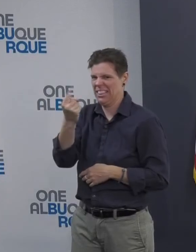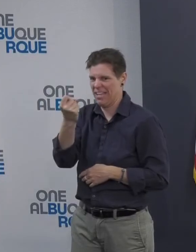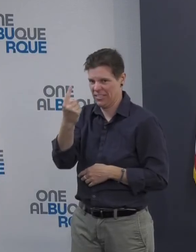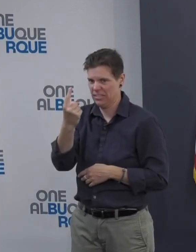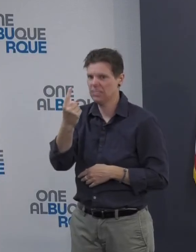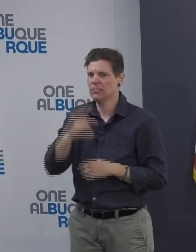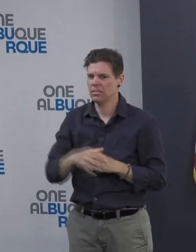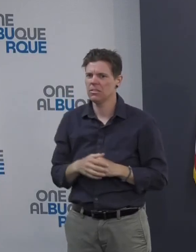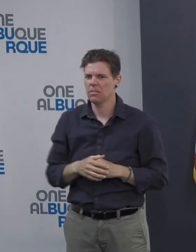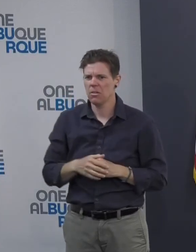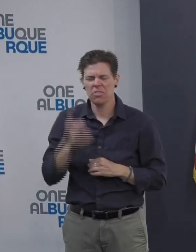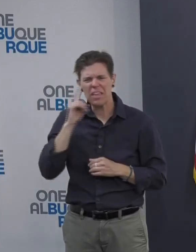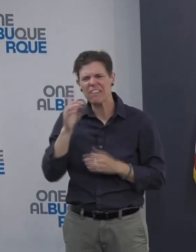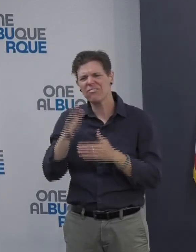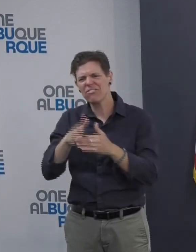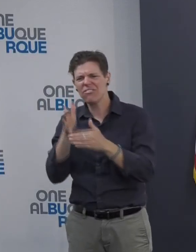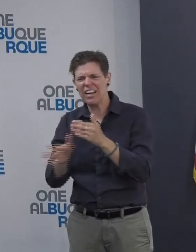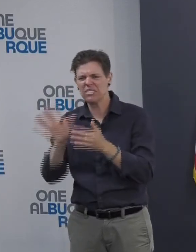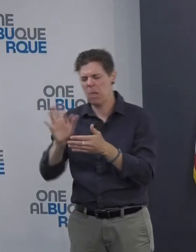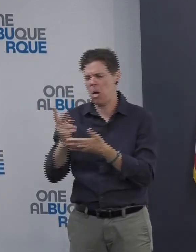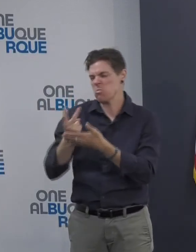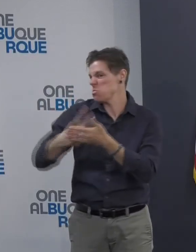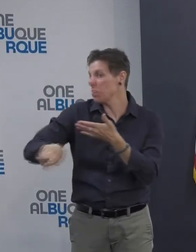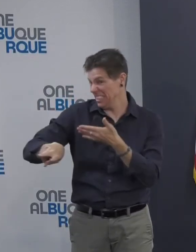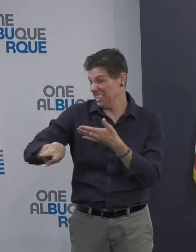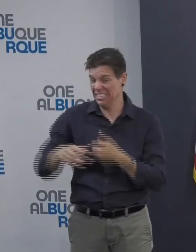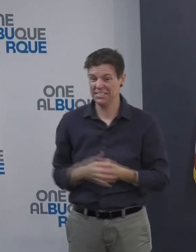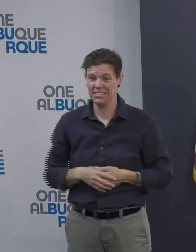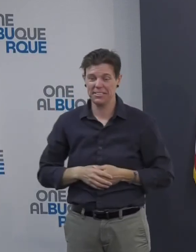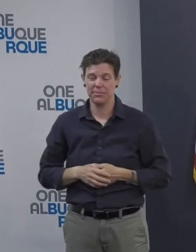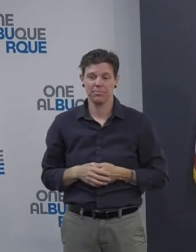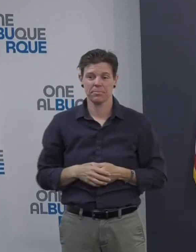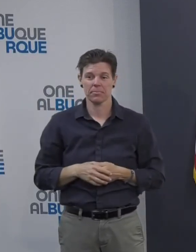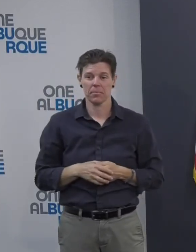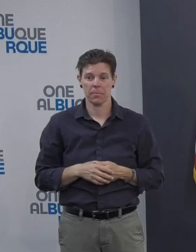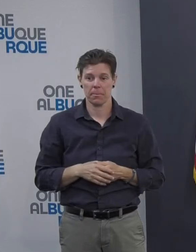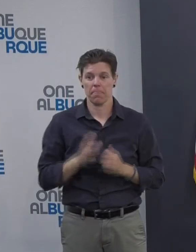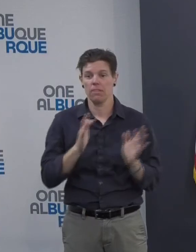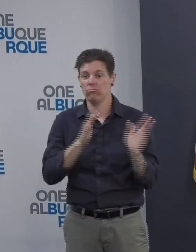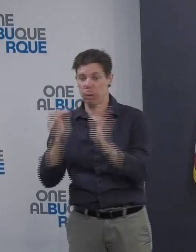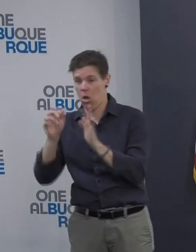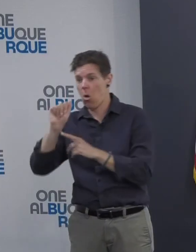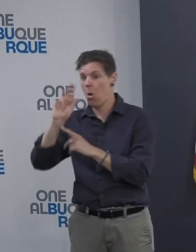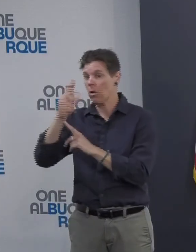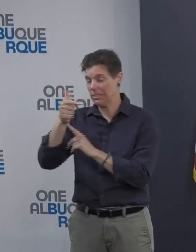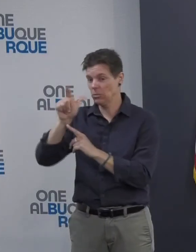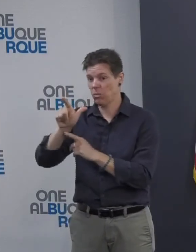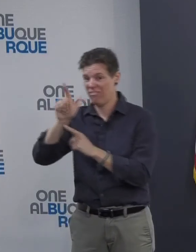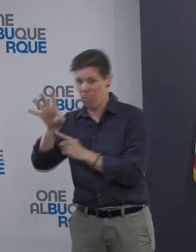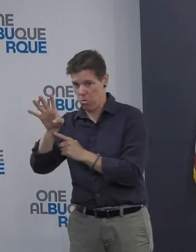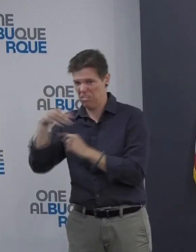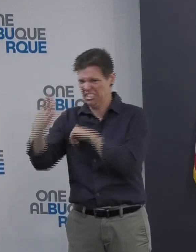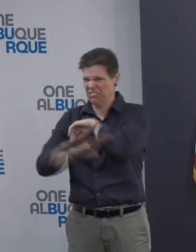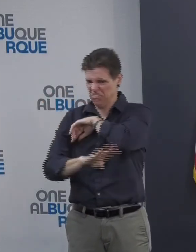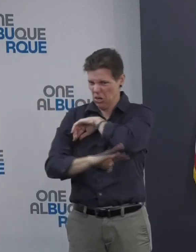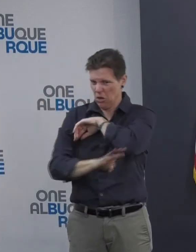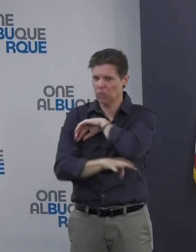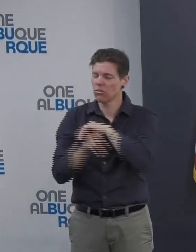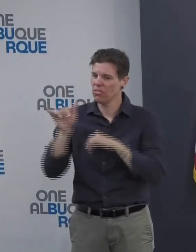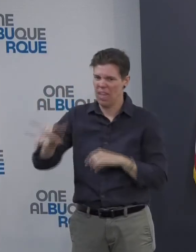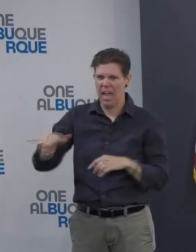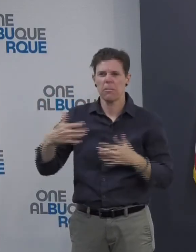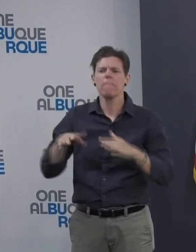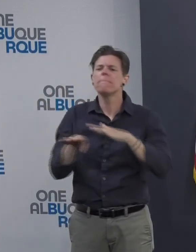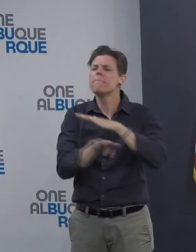weeks. August 24th is our 123rd Basic Academy class. The way the numbers